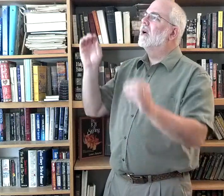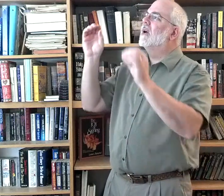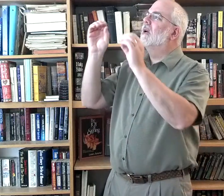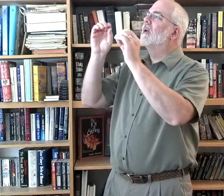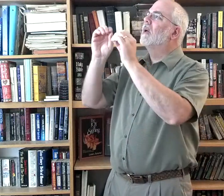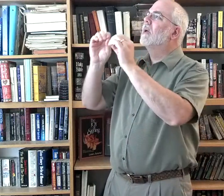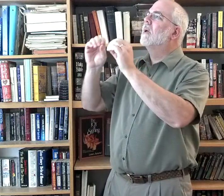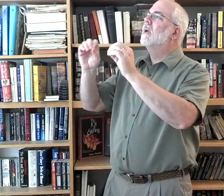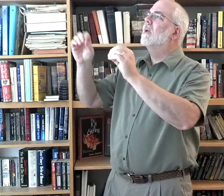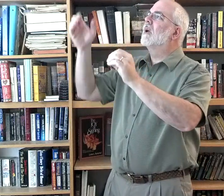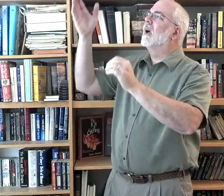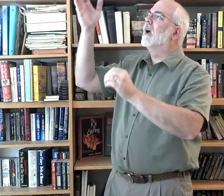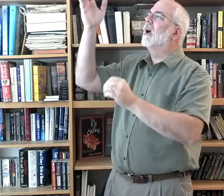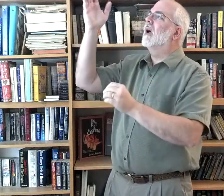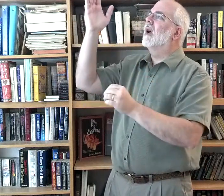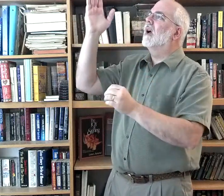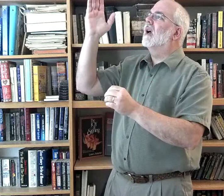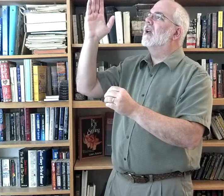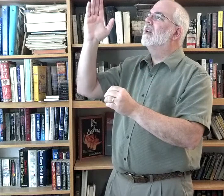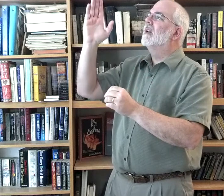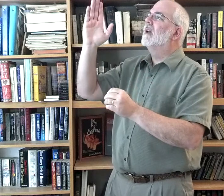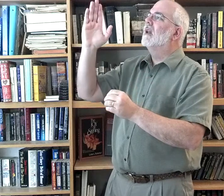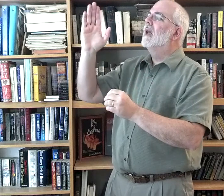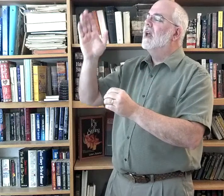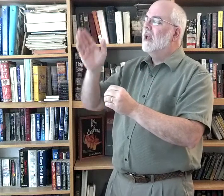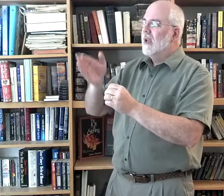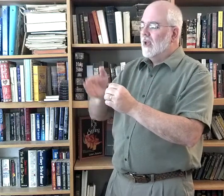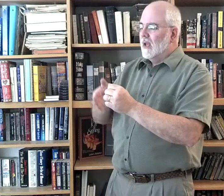heart, O God,